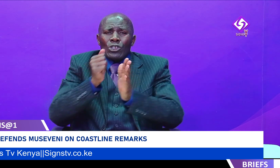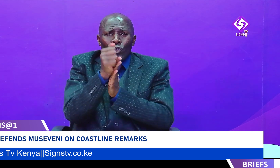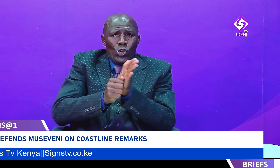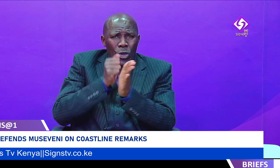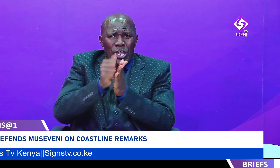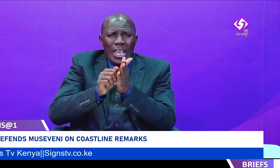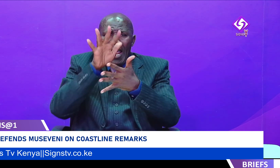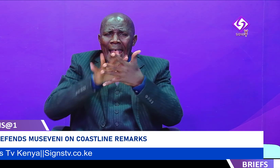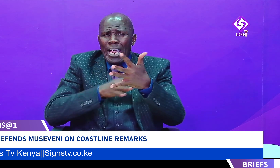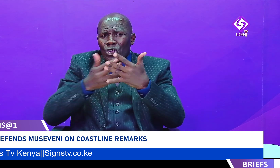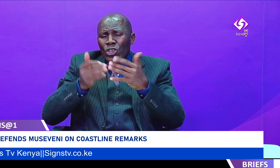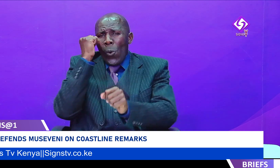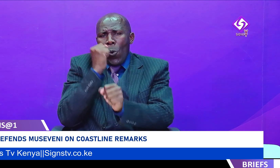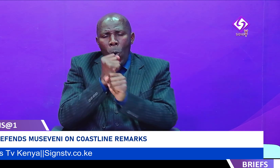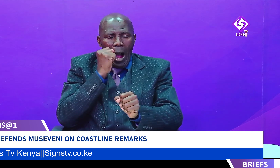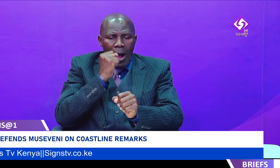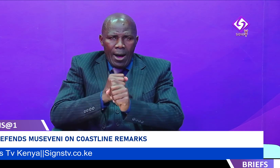and railway networks.